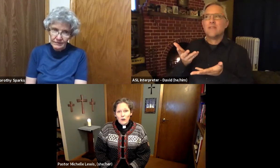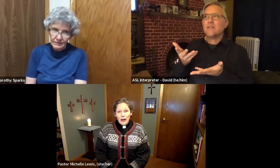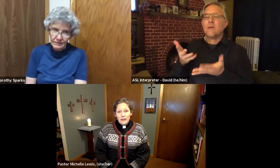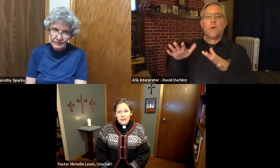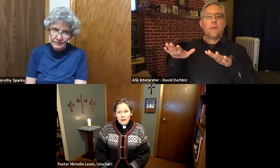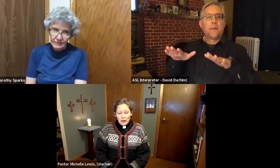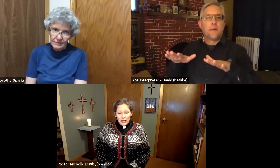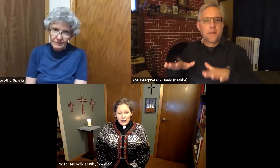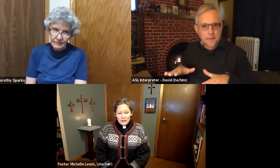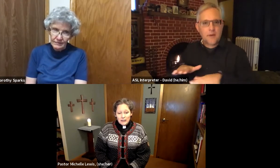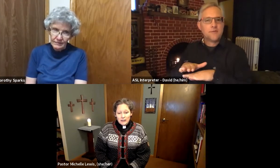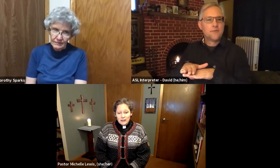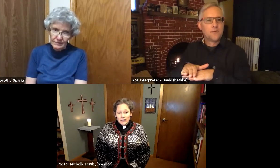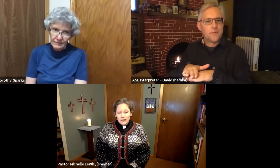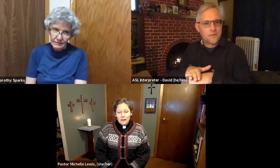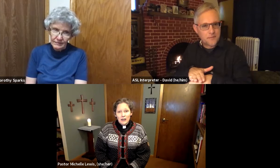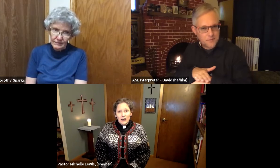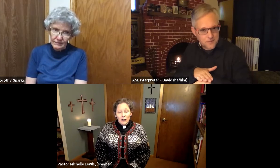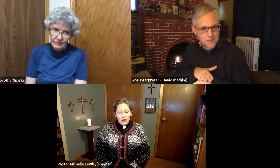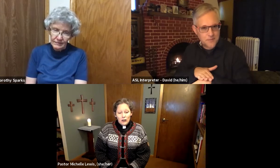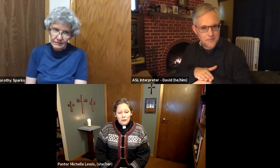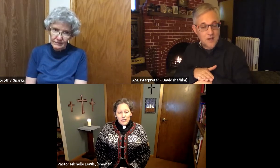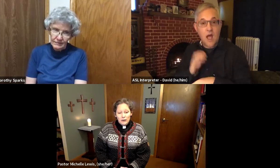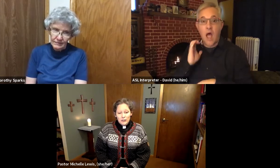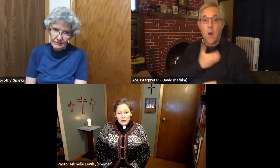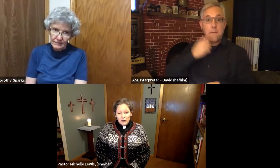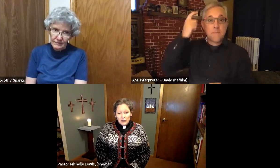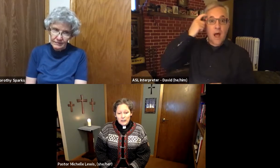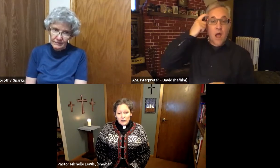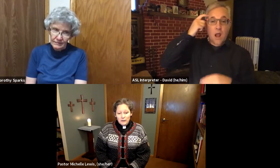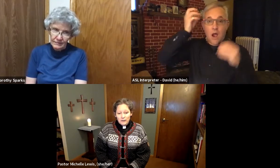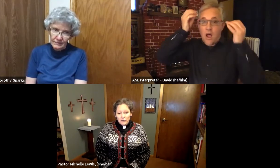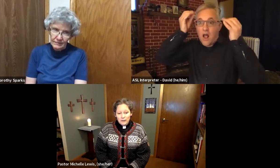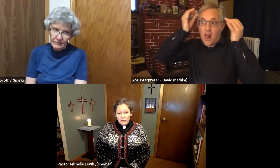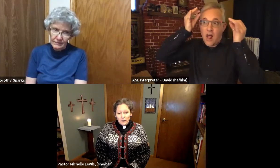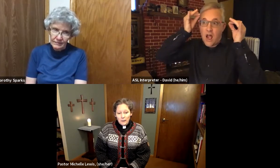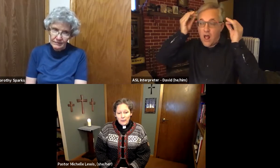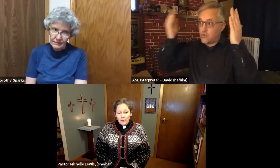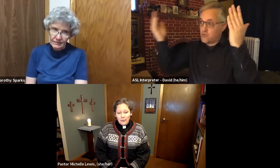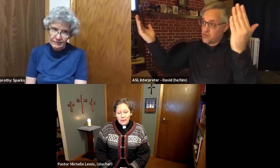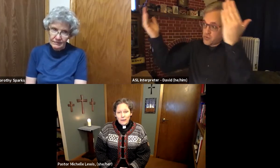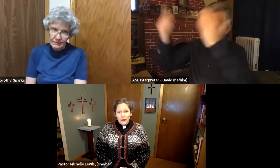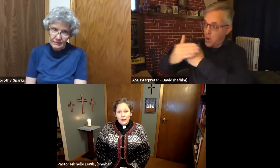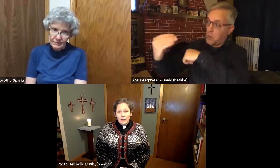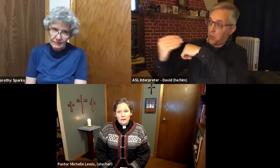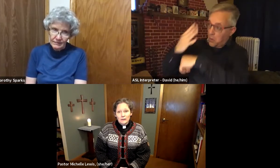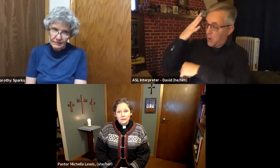It quiets our minds and calms our spirits.